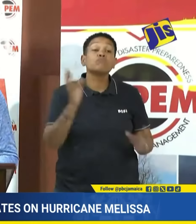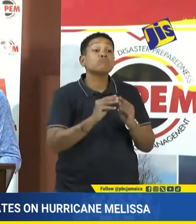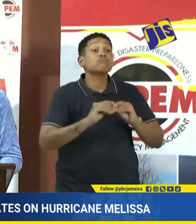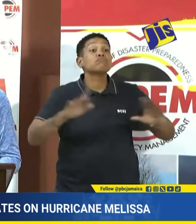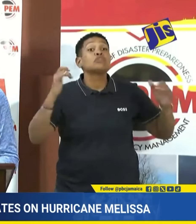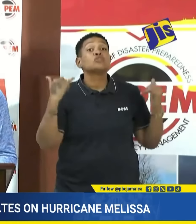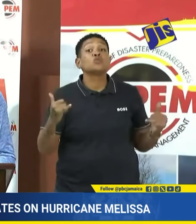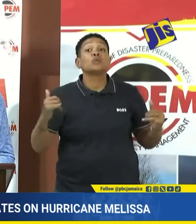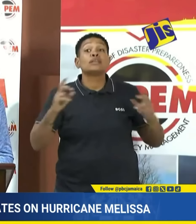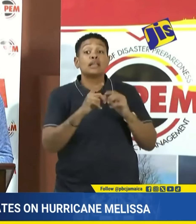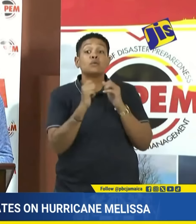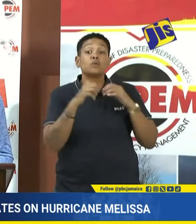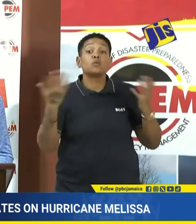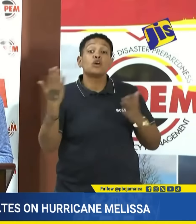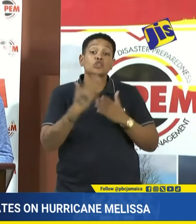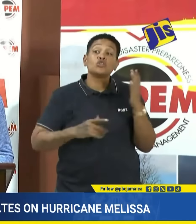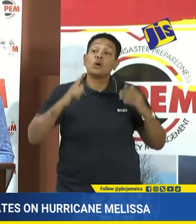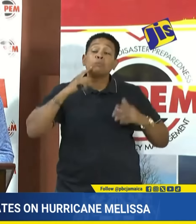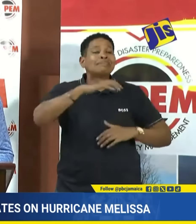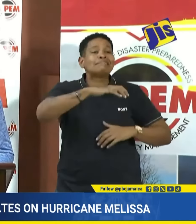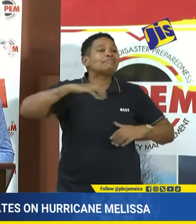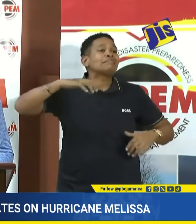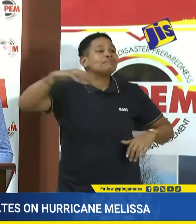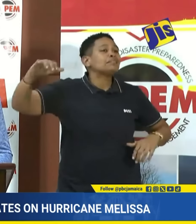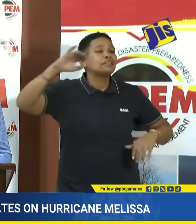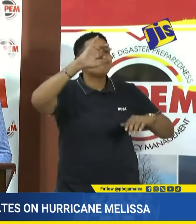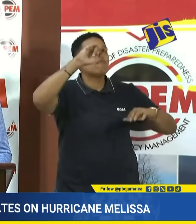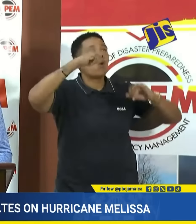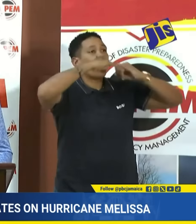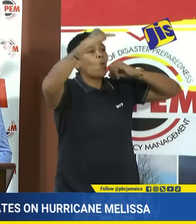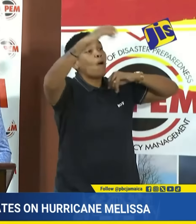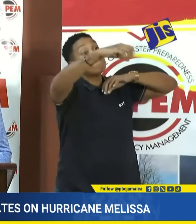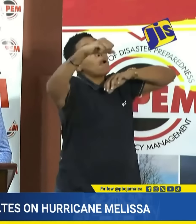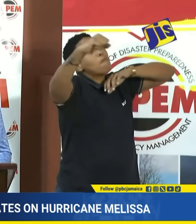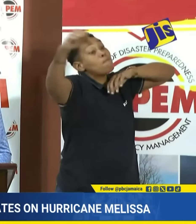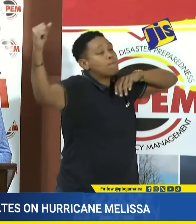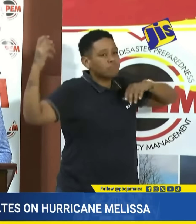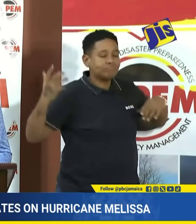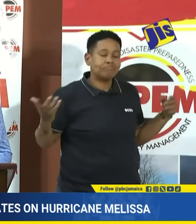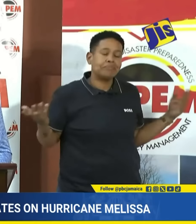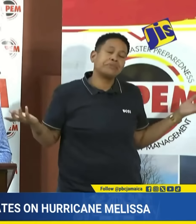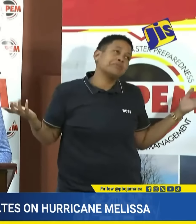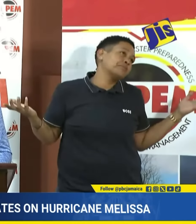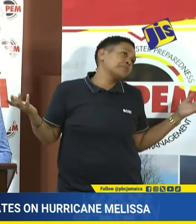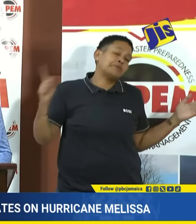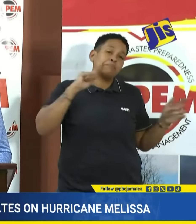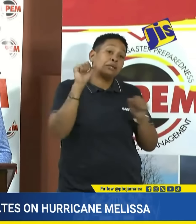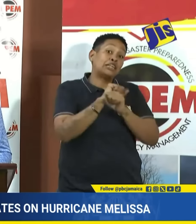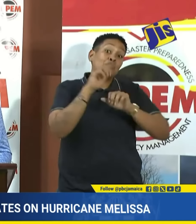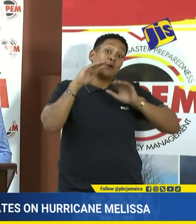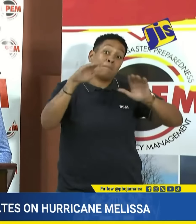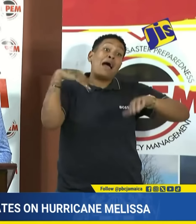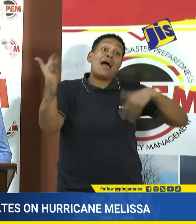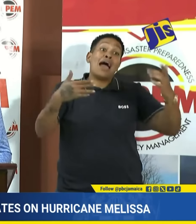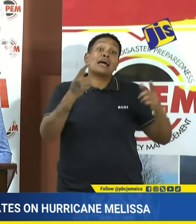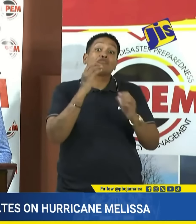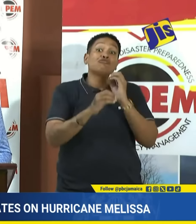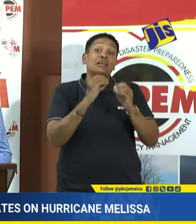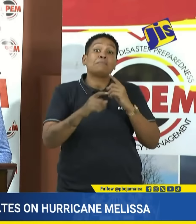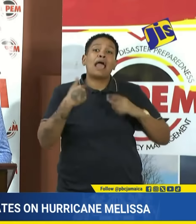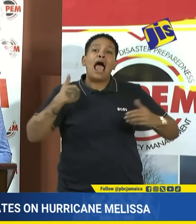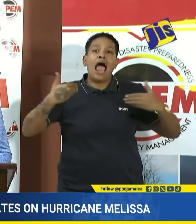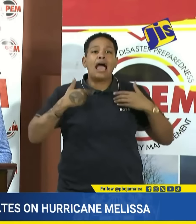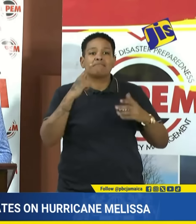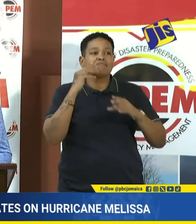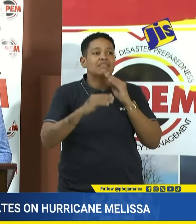It was dealt with where there was some vandalism that this morning. They assured us that they would have it back up, repaired, and